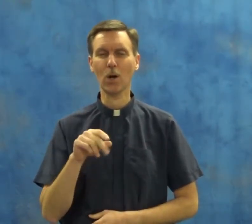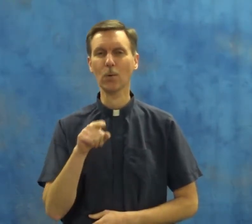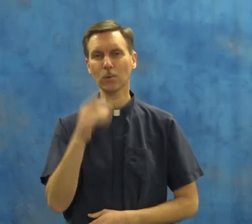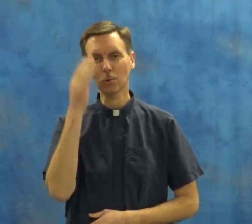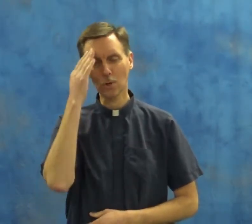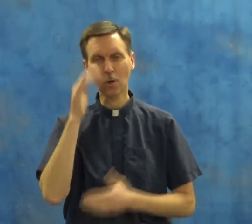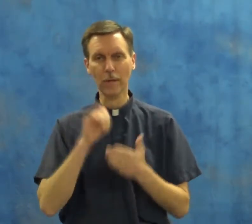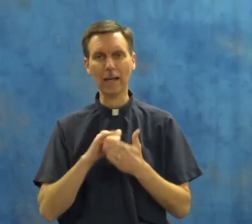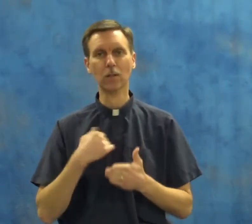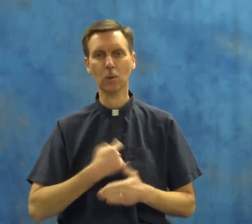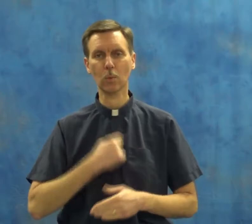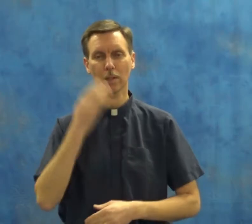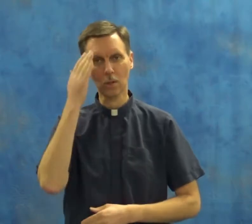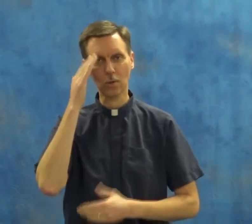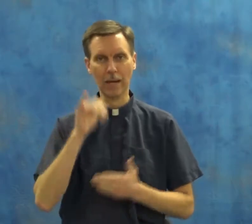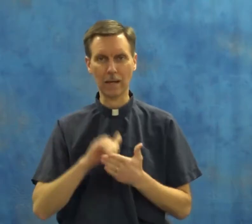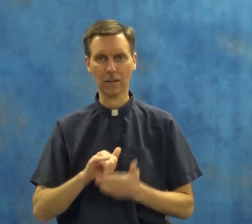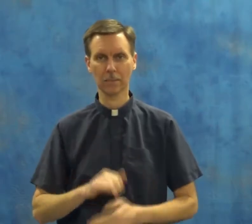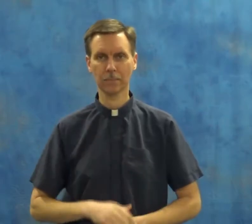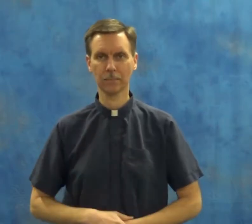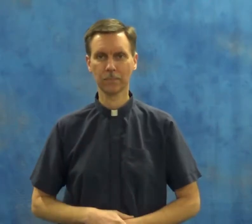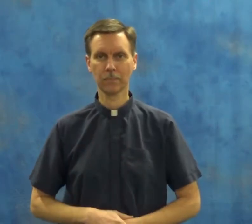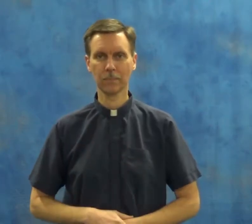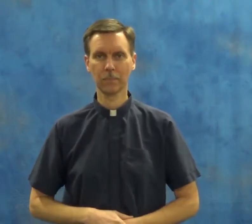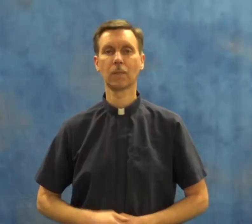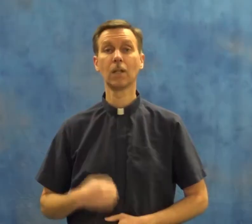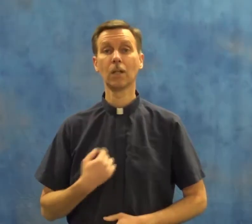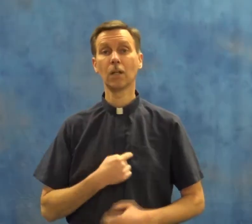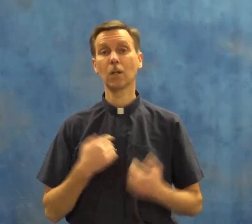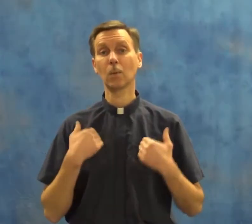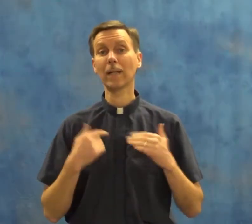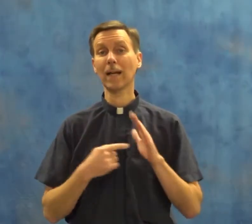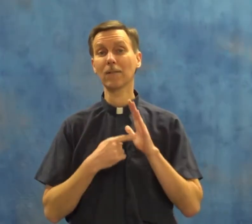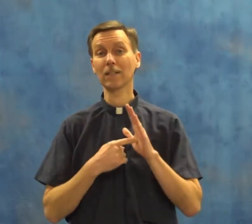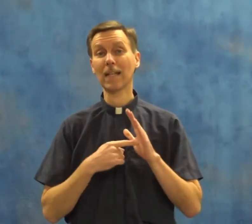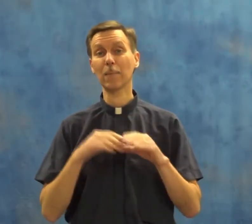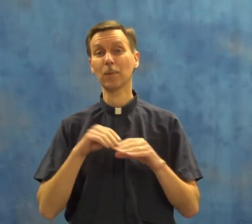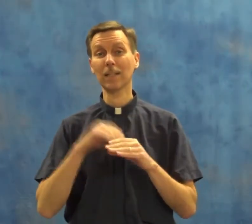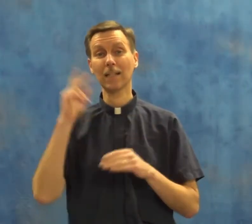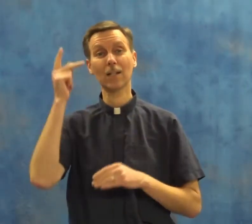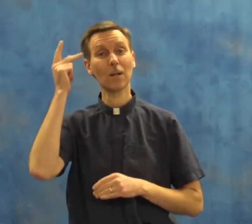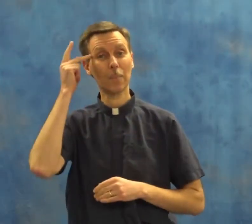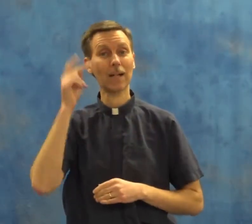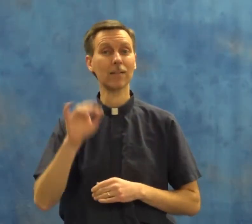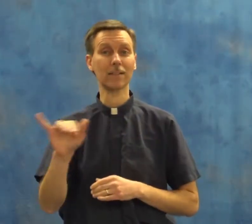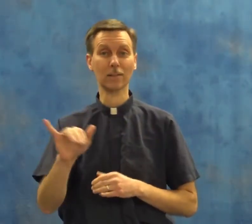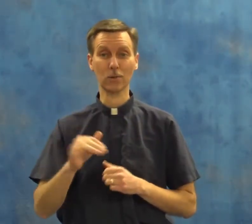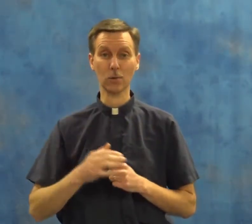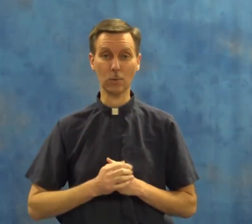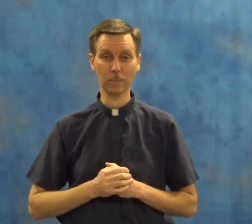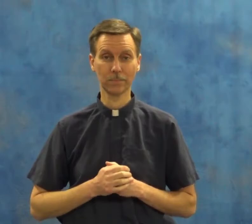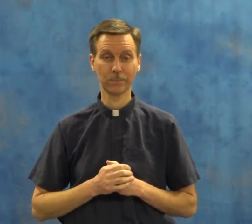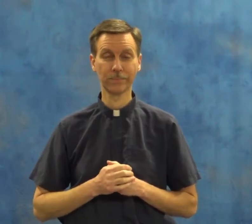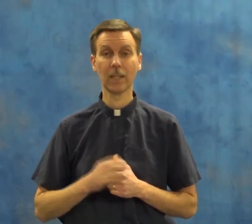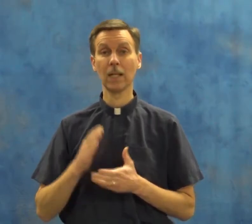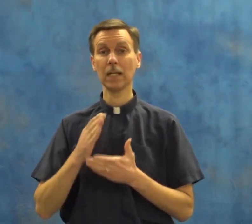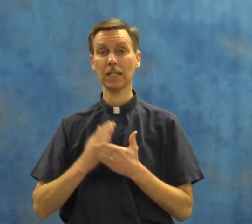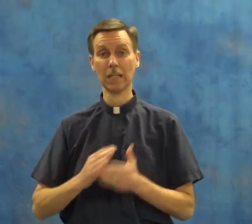No, you know that. We know that. We have an example in politics too.